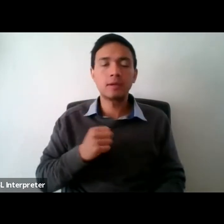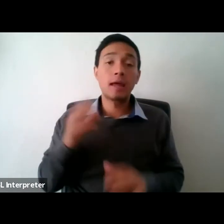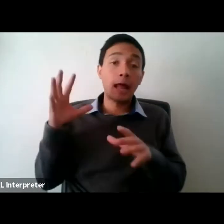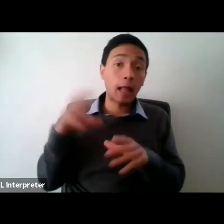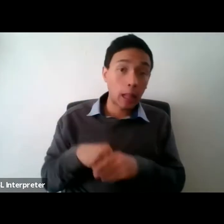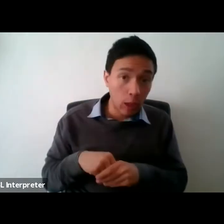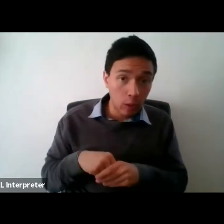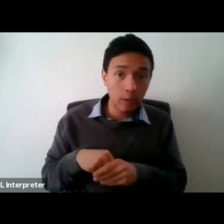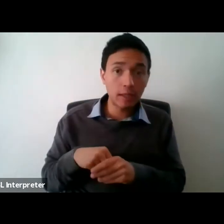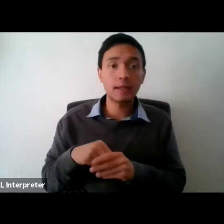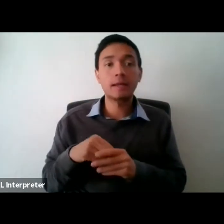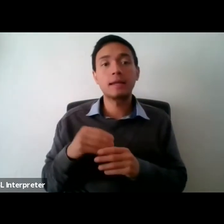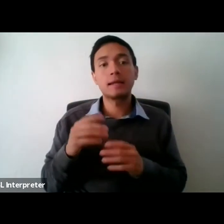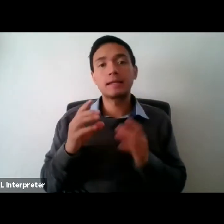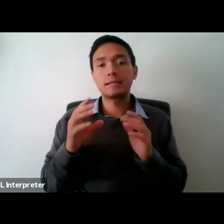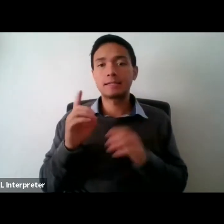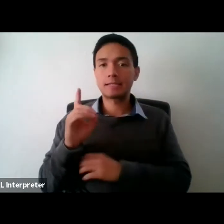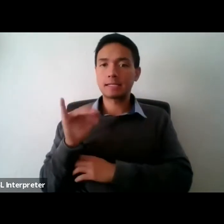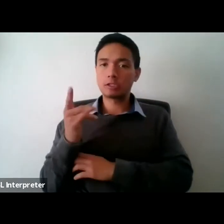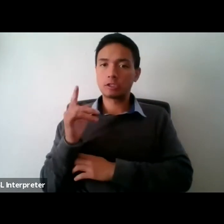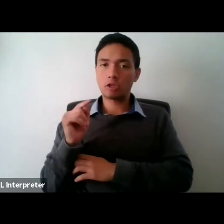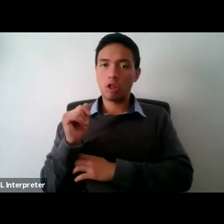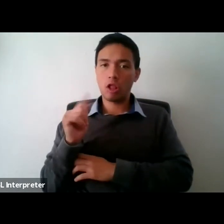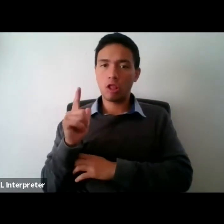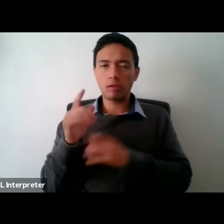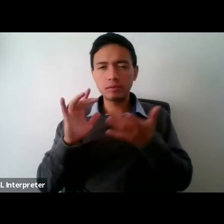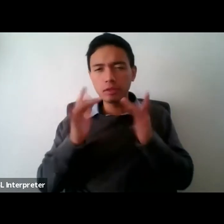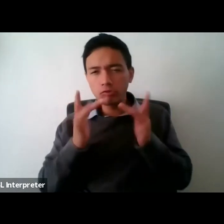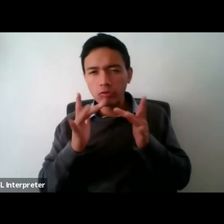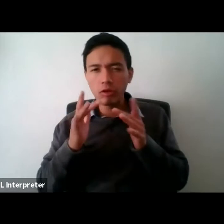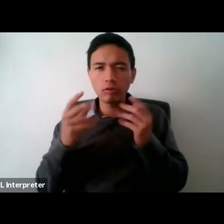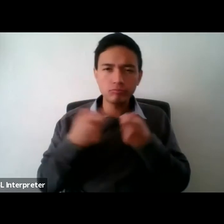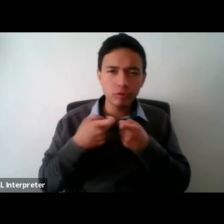And I encourage you all to use it.